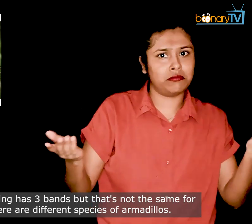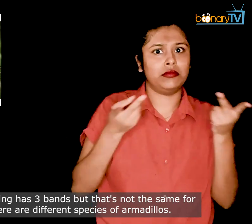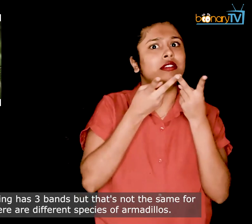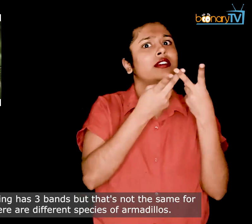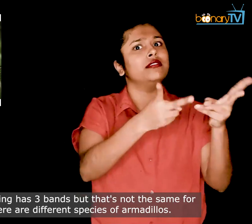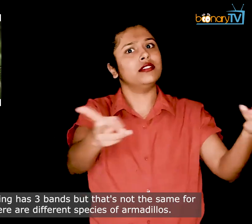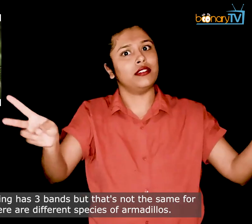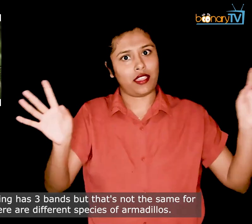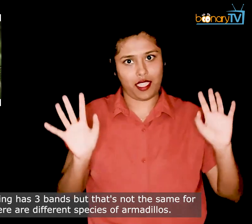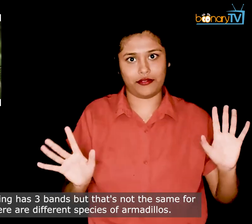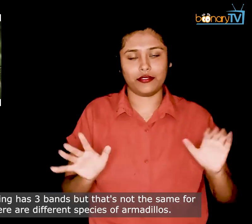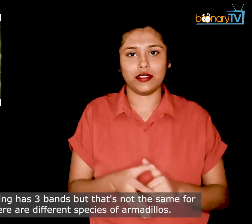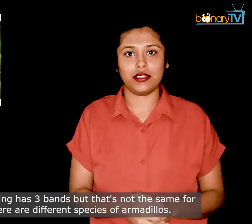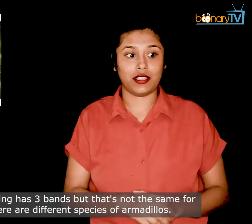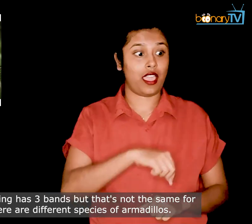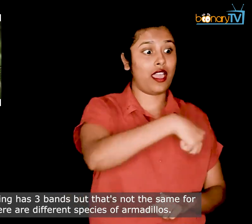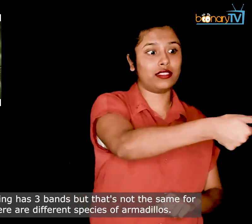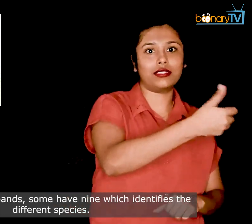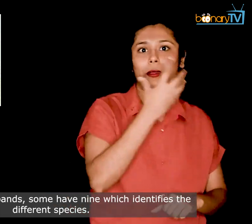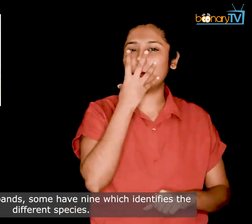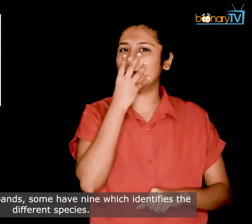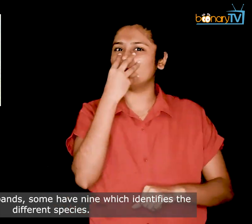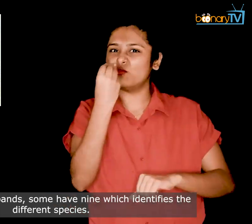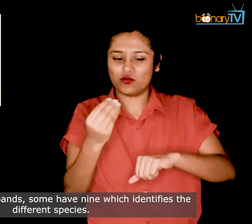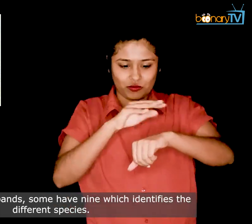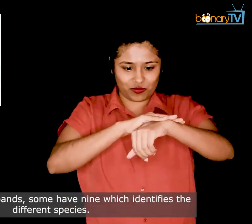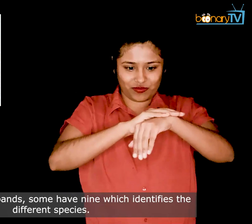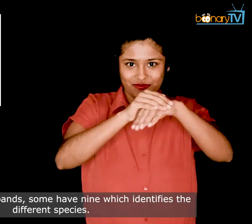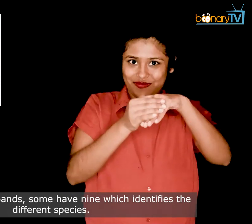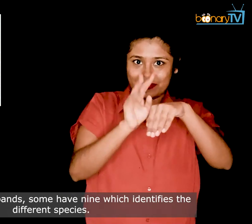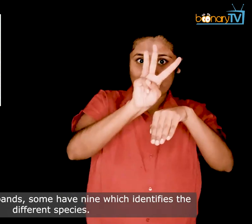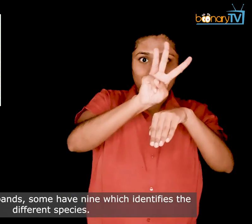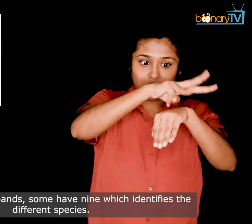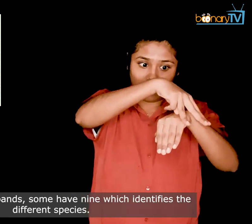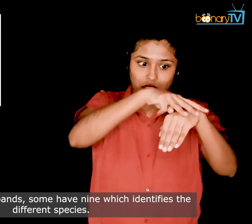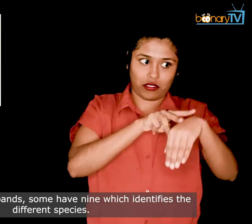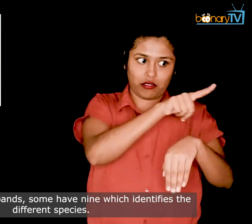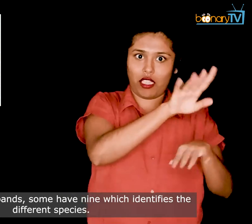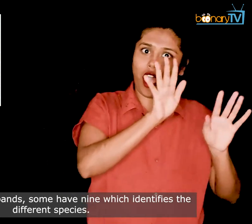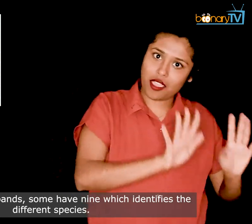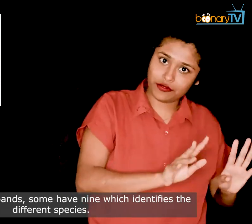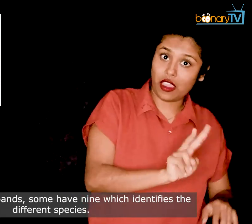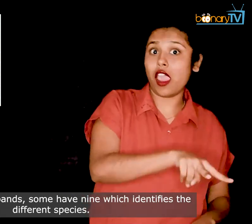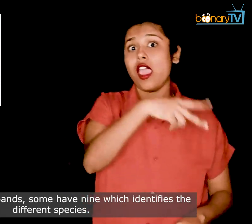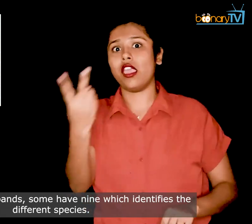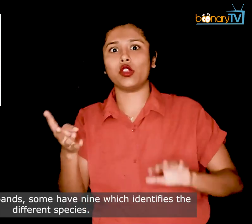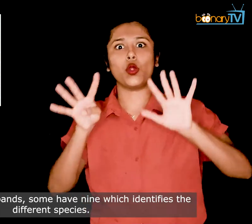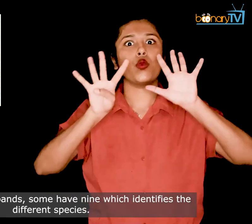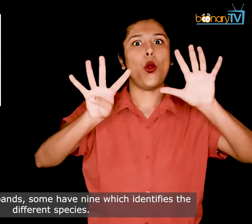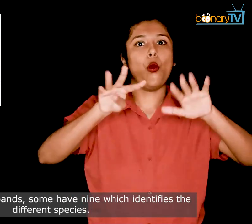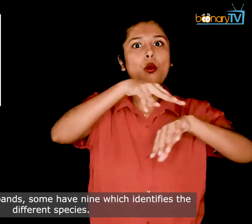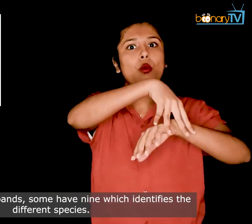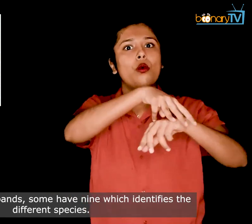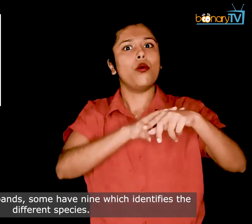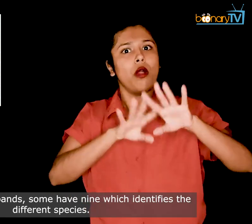species of armadillos. Some have three bands. Some have nine,